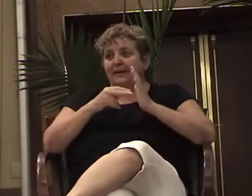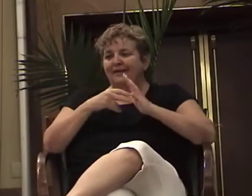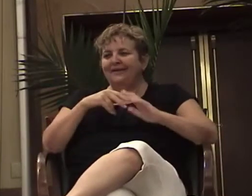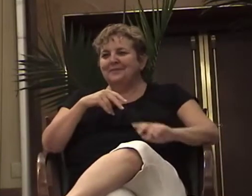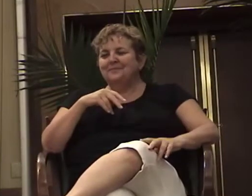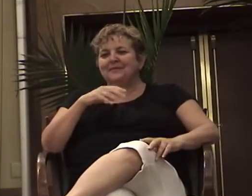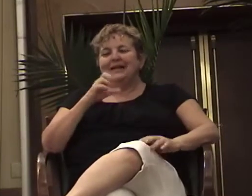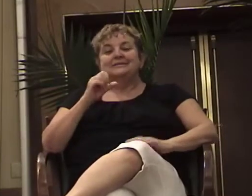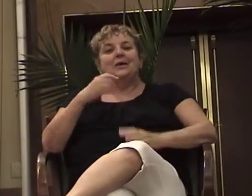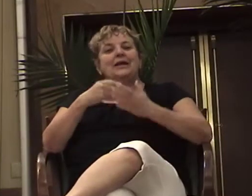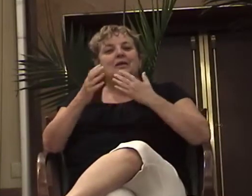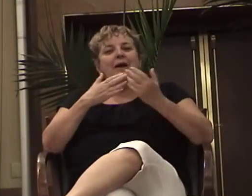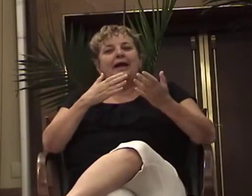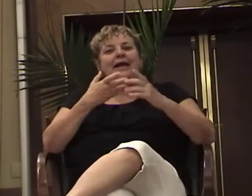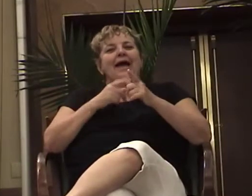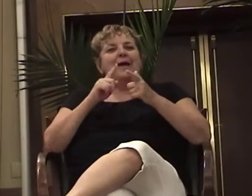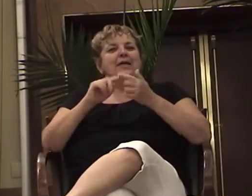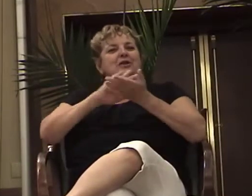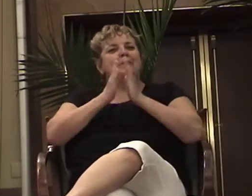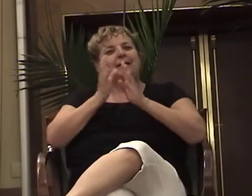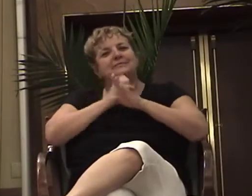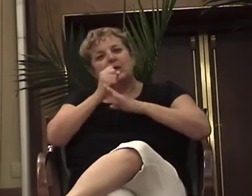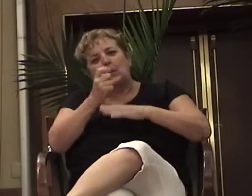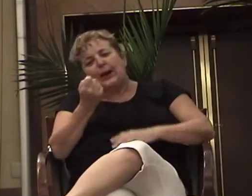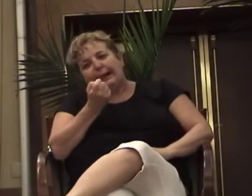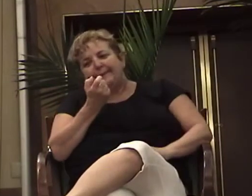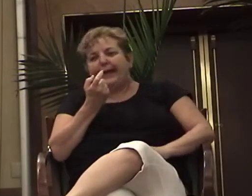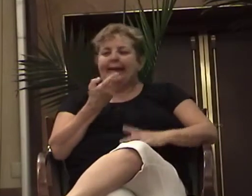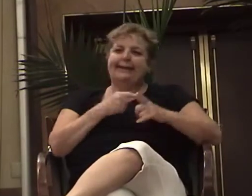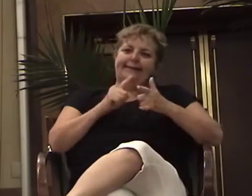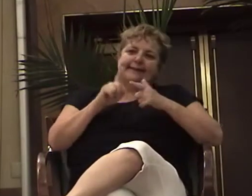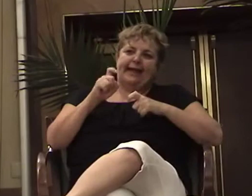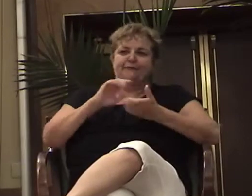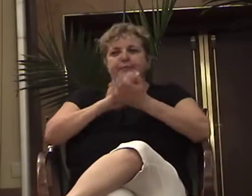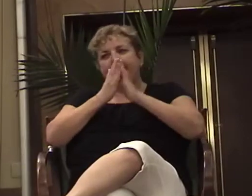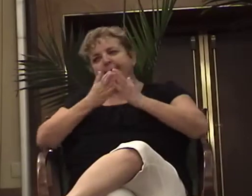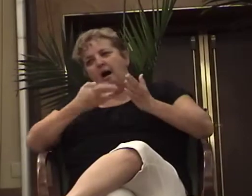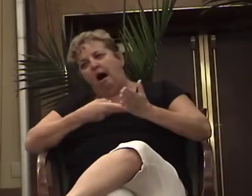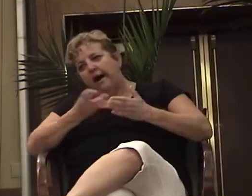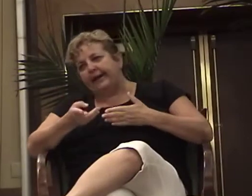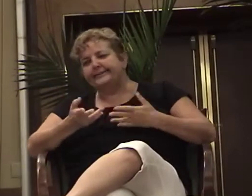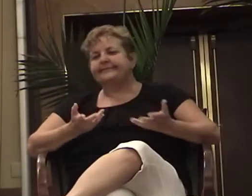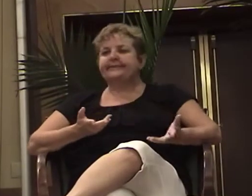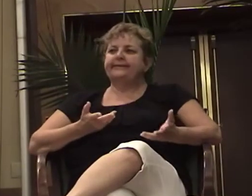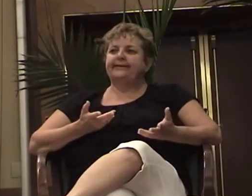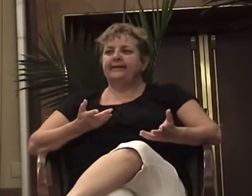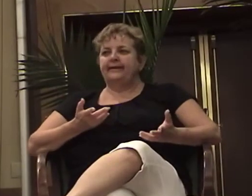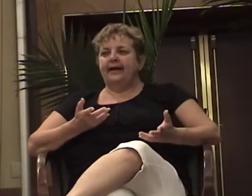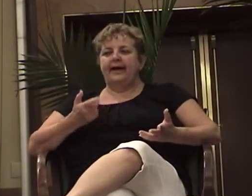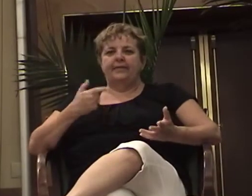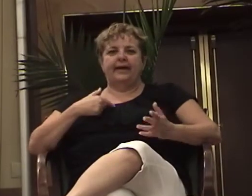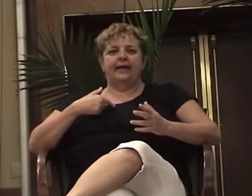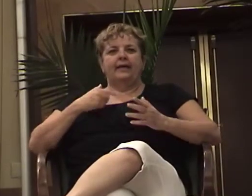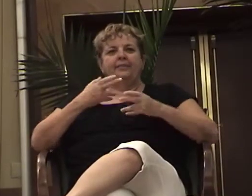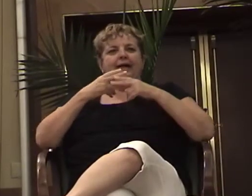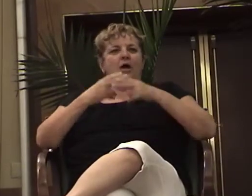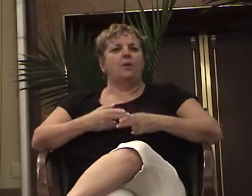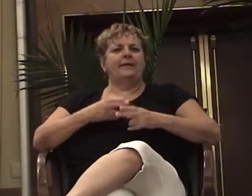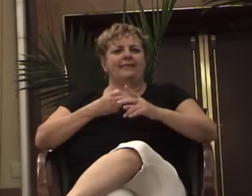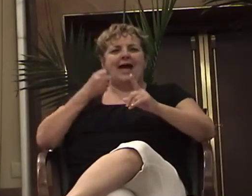so, you know, and then you get sober a little and you have to, you know, get honest. And the reason why, you know, they called me the knockout queen downtown Cincinnati. And it was because